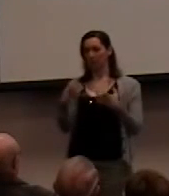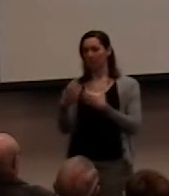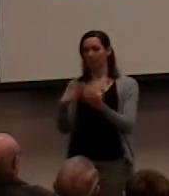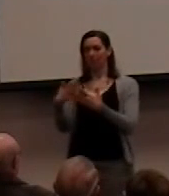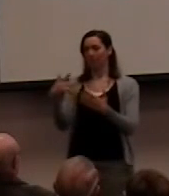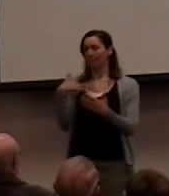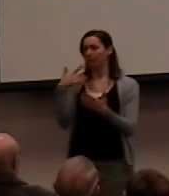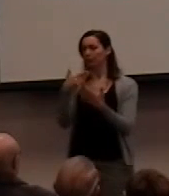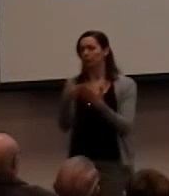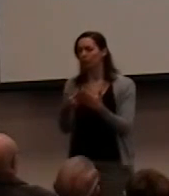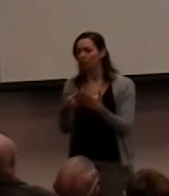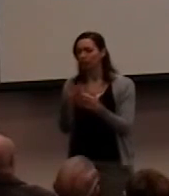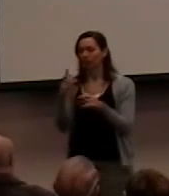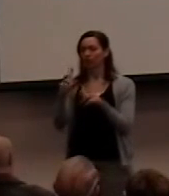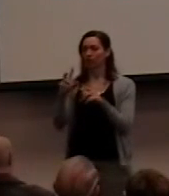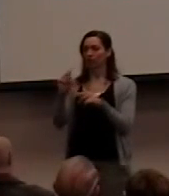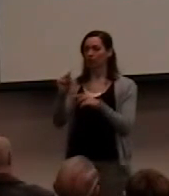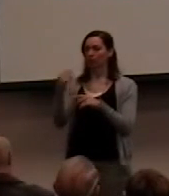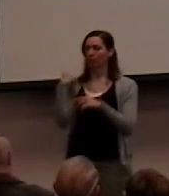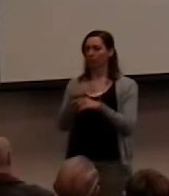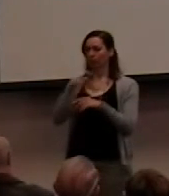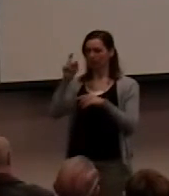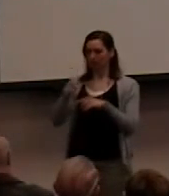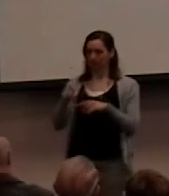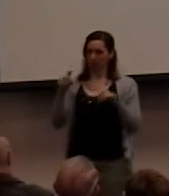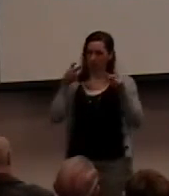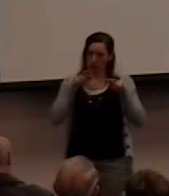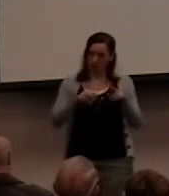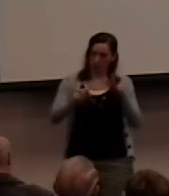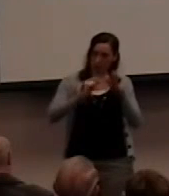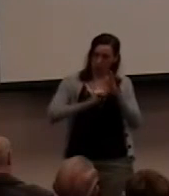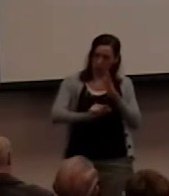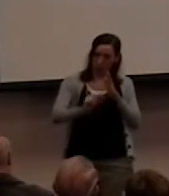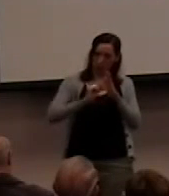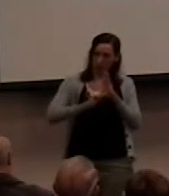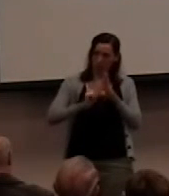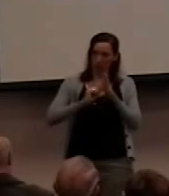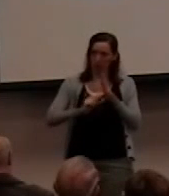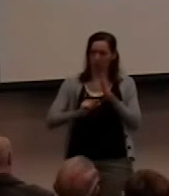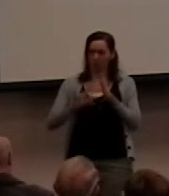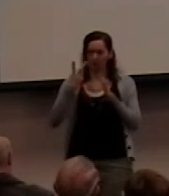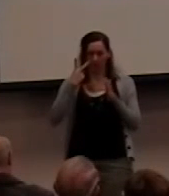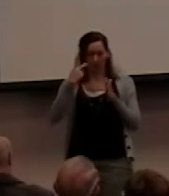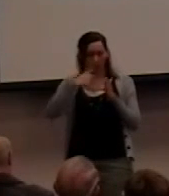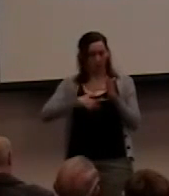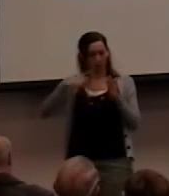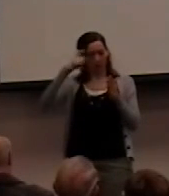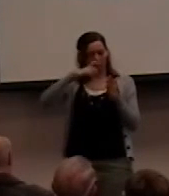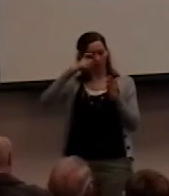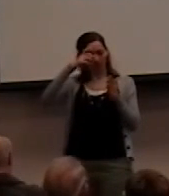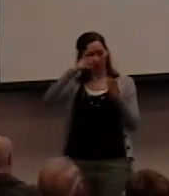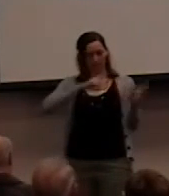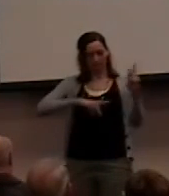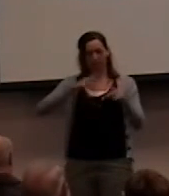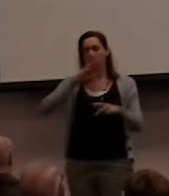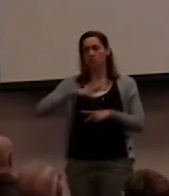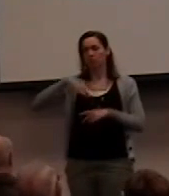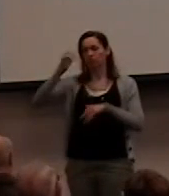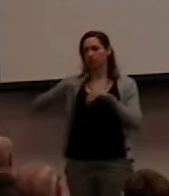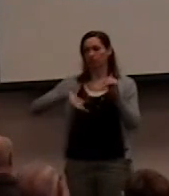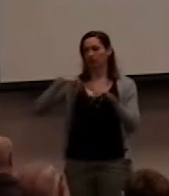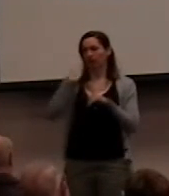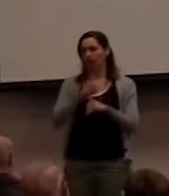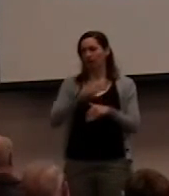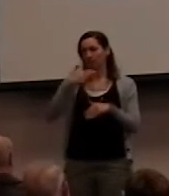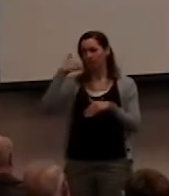need to always go back to what's in the text and what wise people who are older than us,